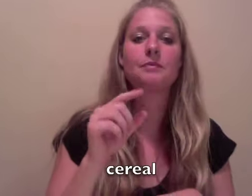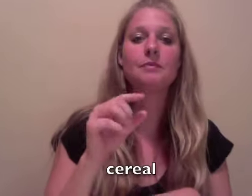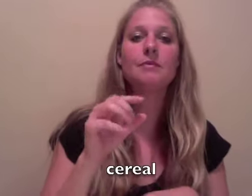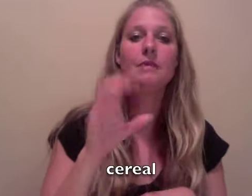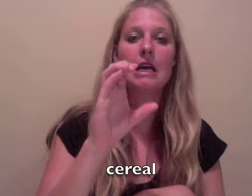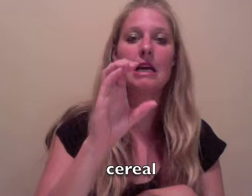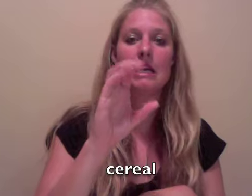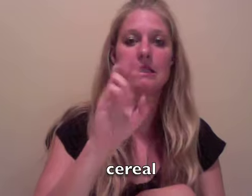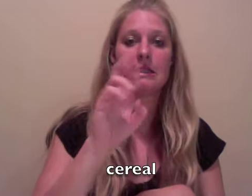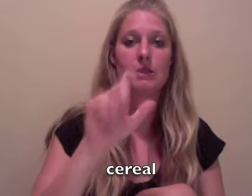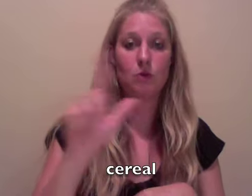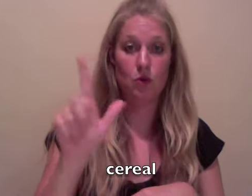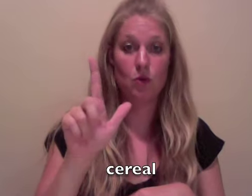1, cereal.